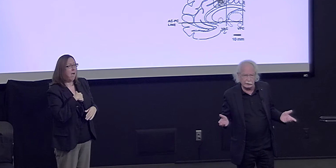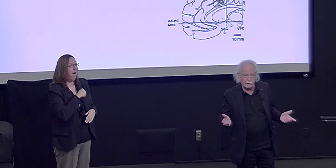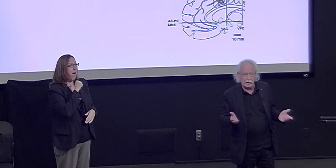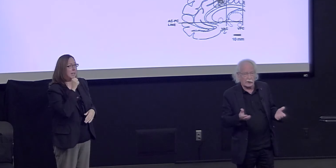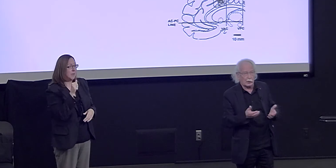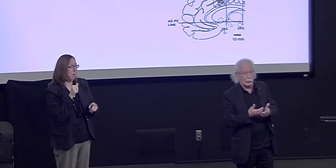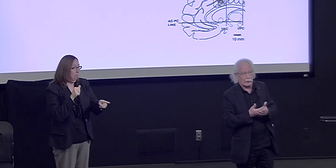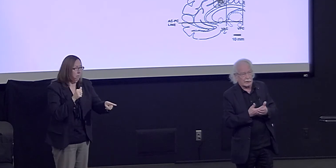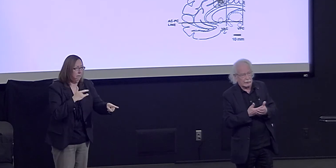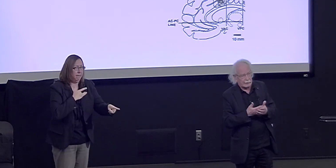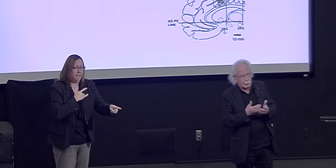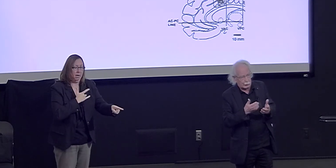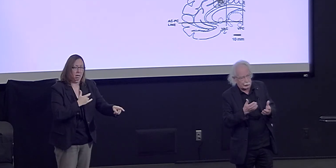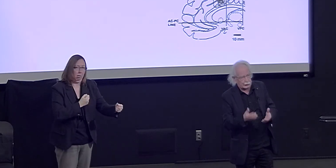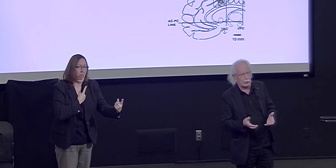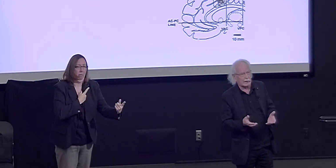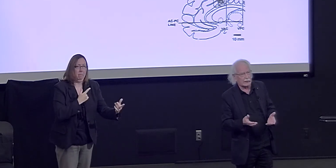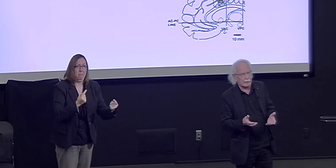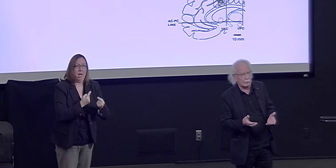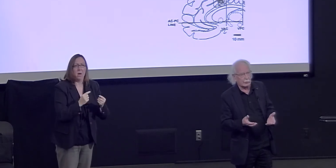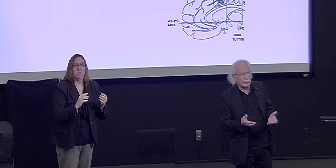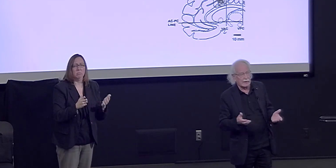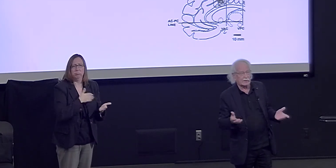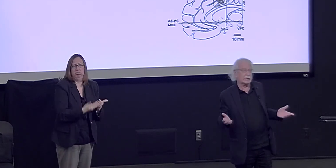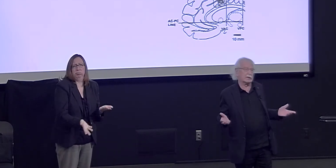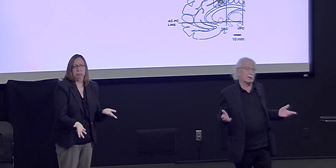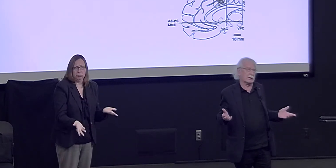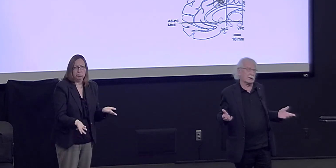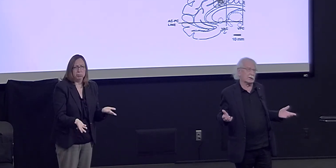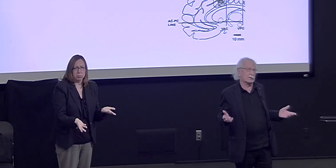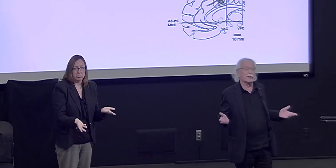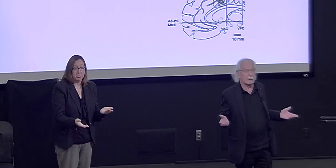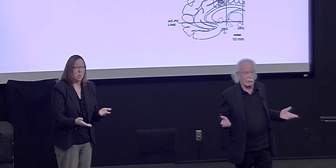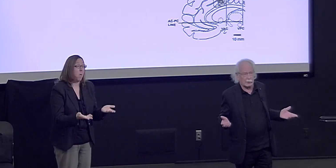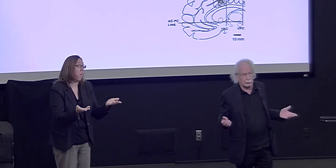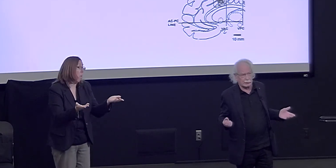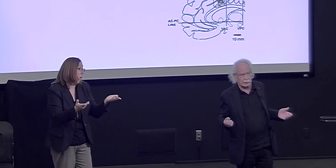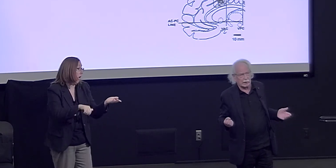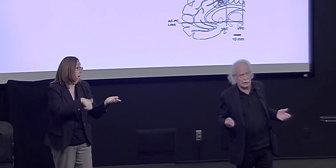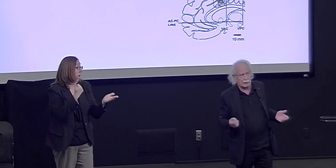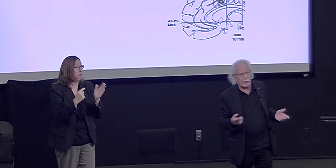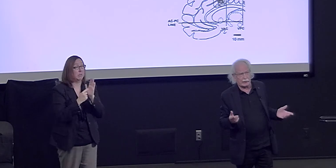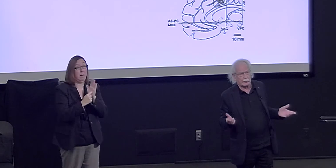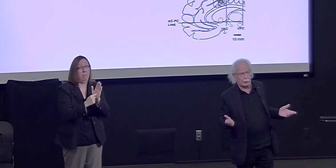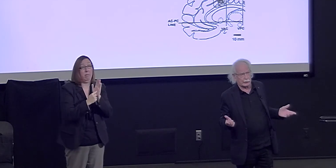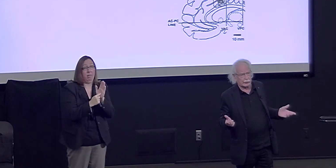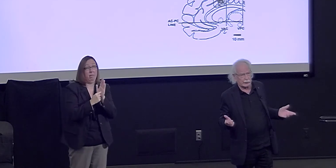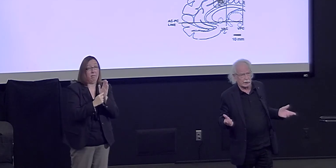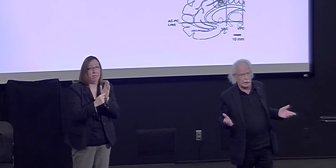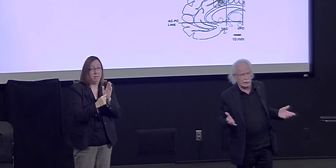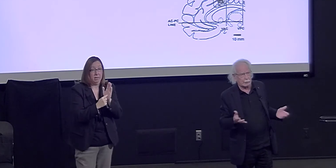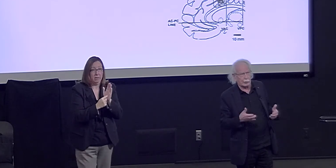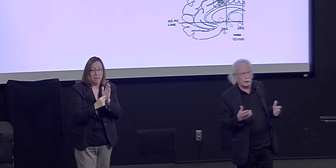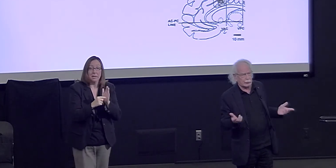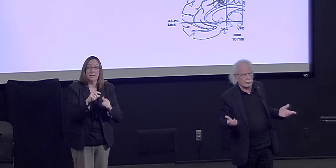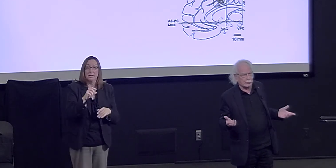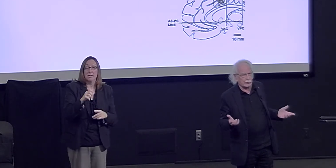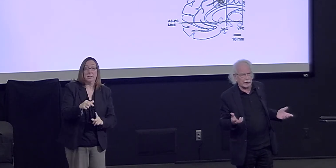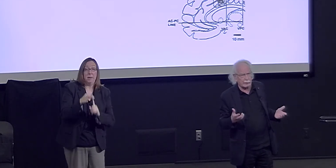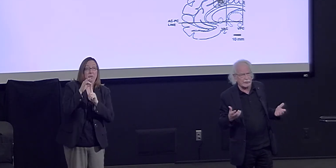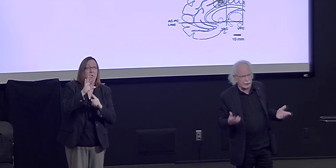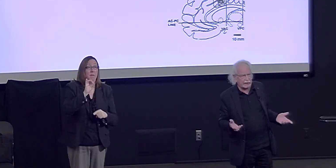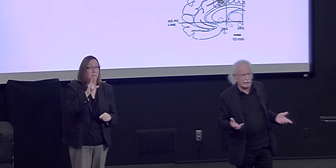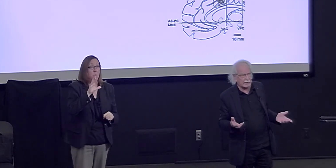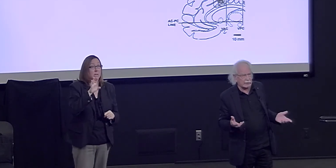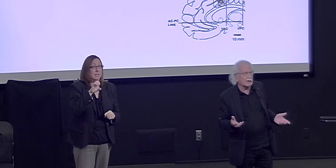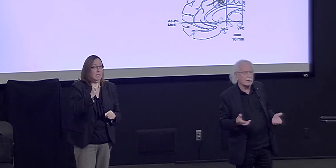reason. Or even a more strong example, think about special forces, the policemen which have